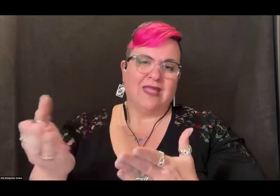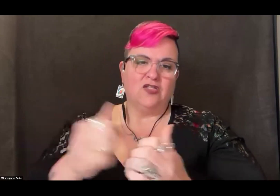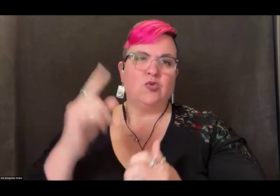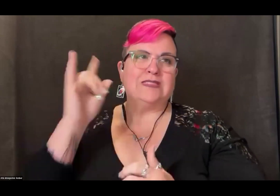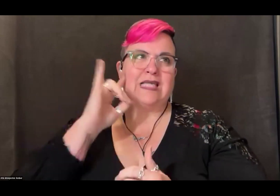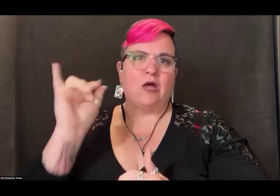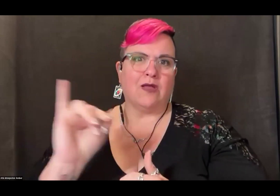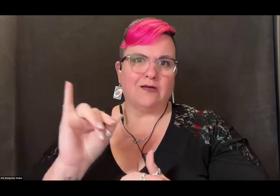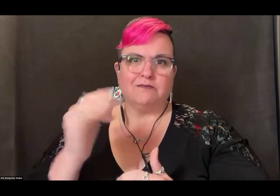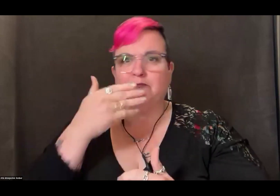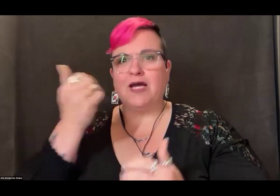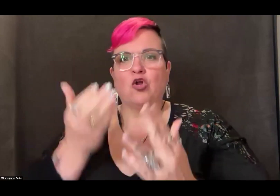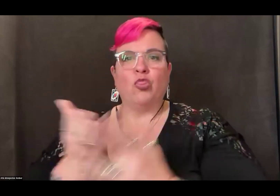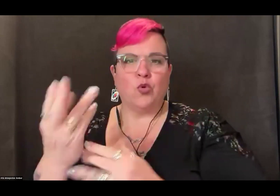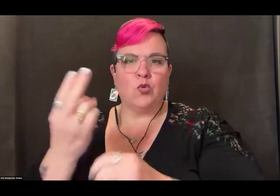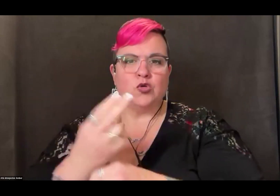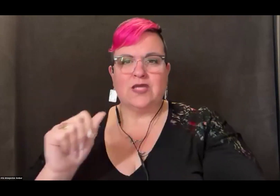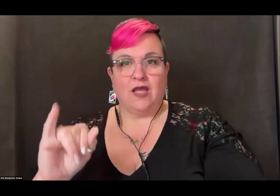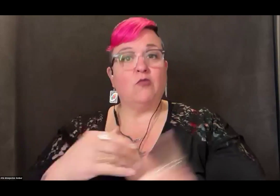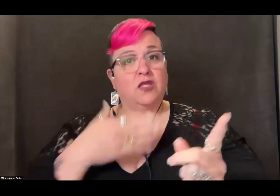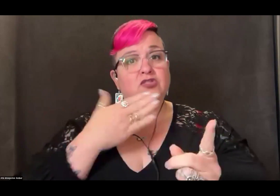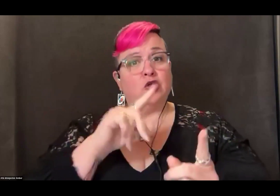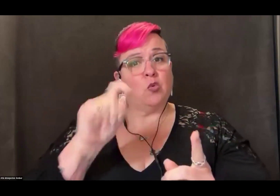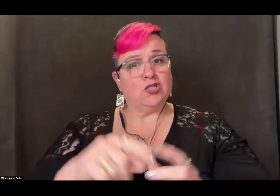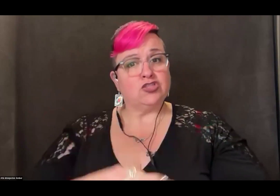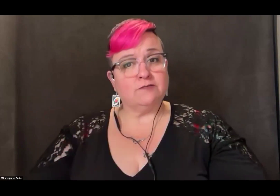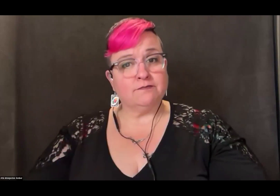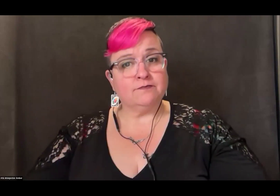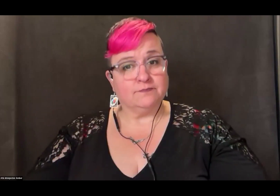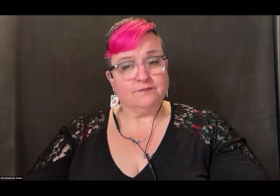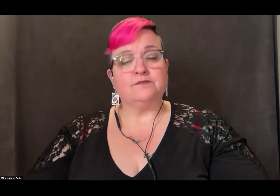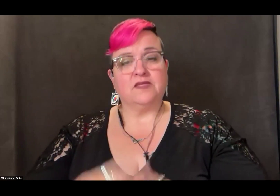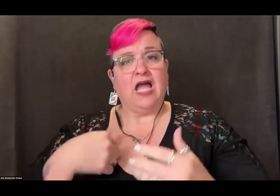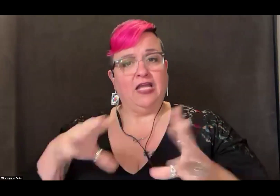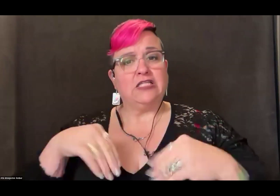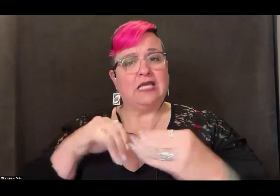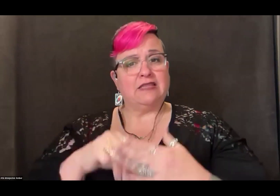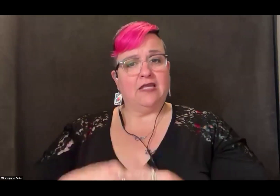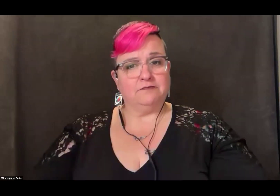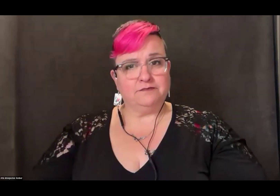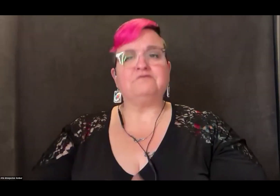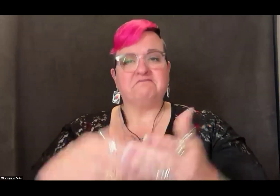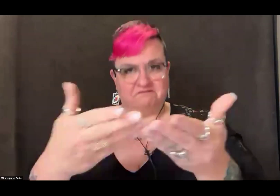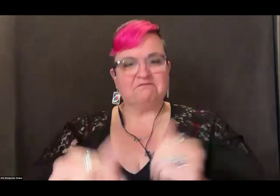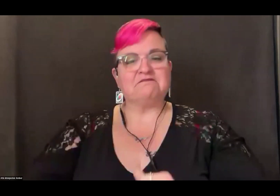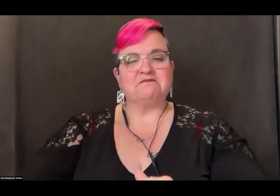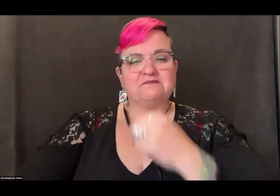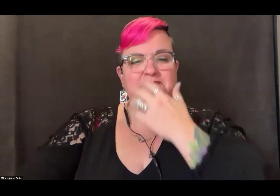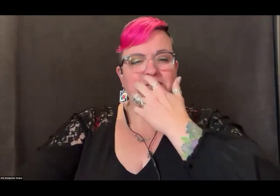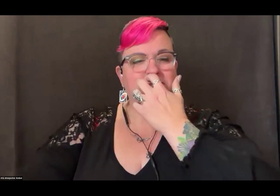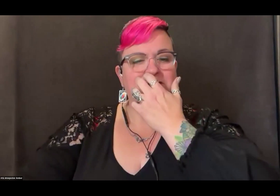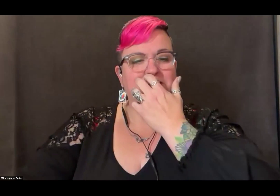sound better through AI. That's a good question. I could take that. So Go ahead,